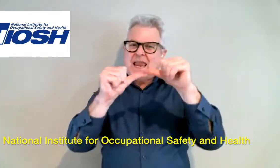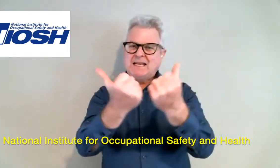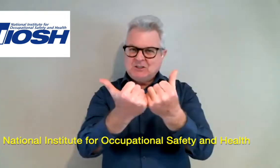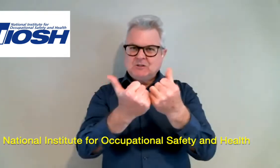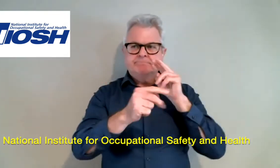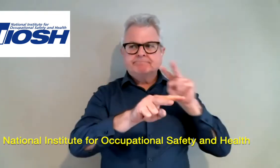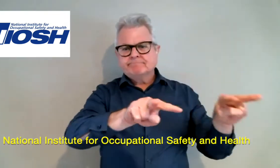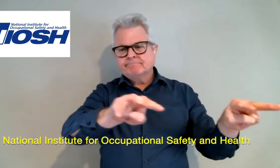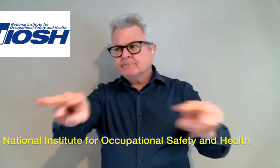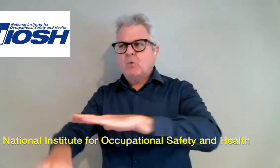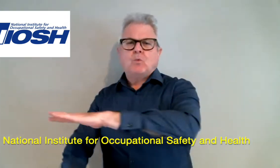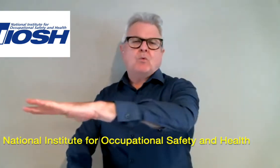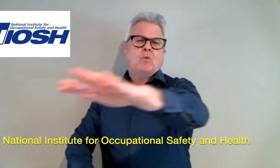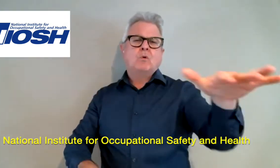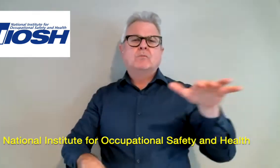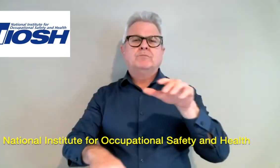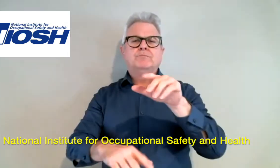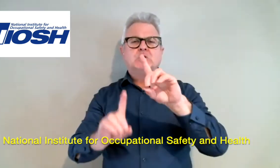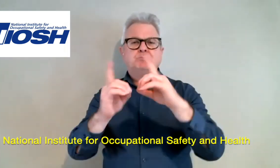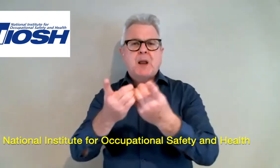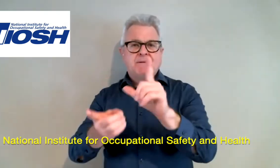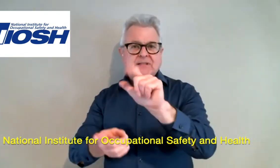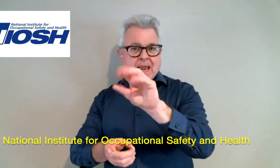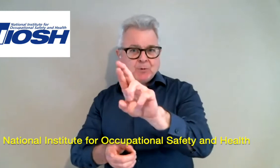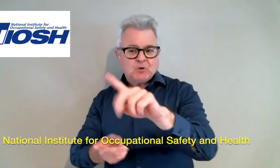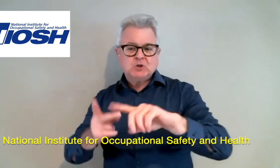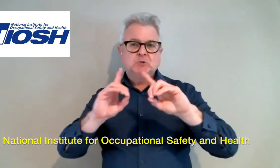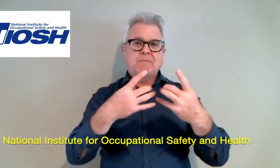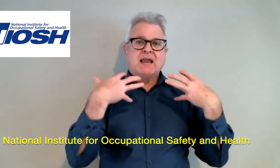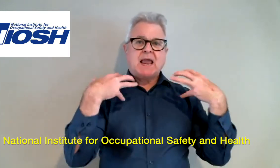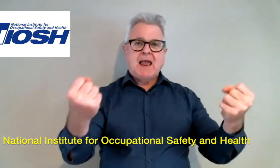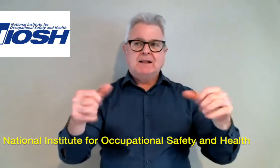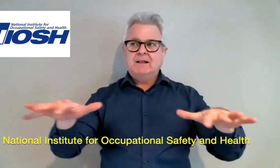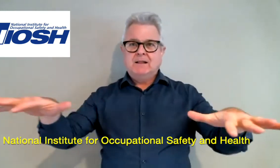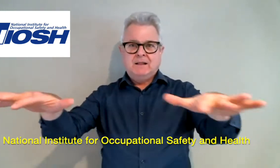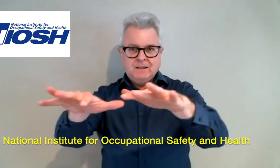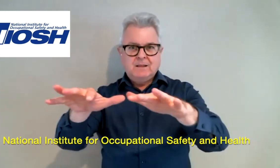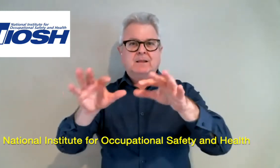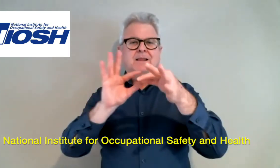which is a federal agency that oversees the Department of Labor, the Department of Health,